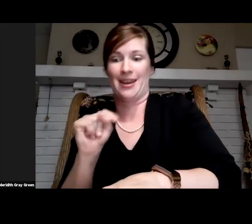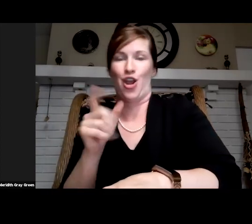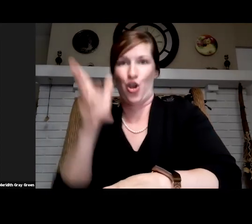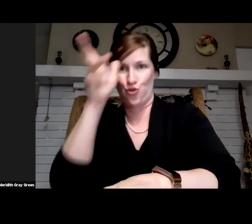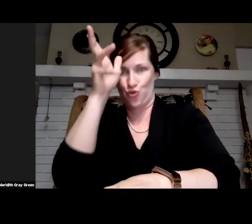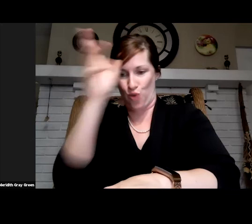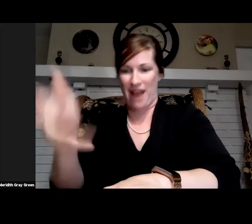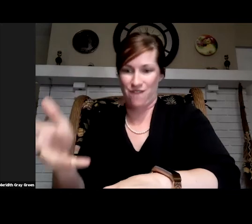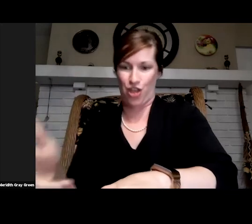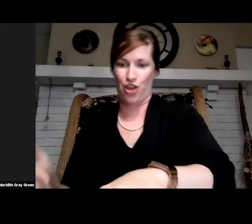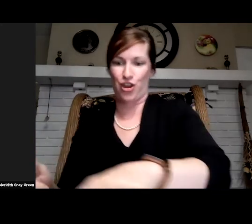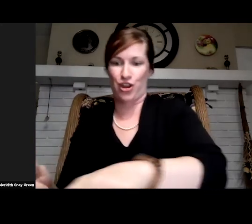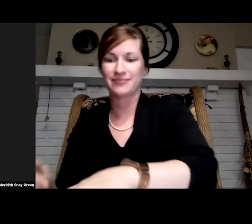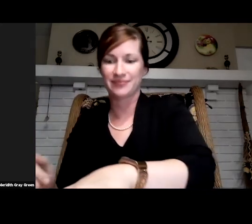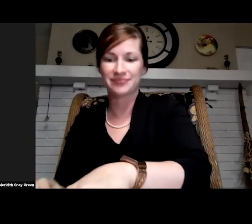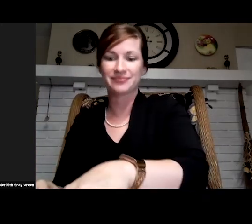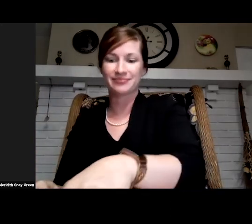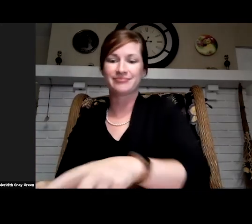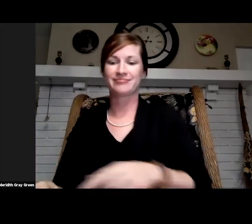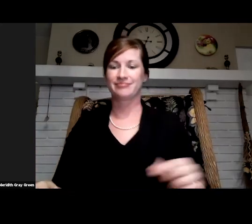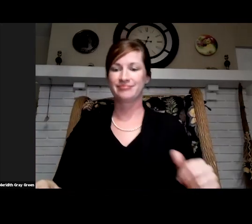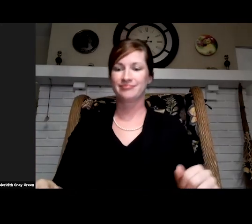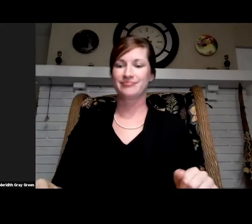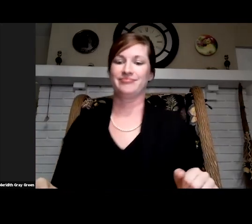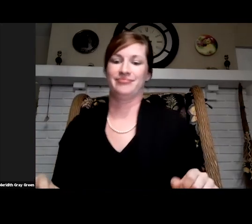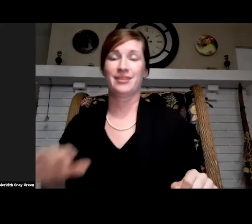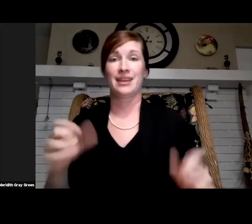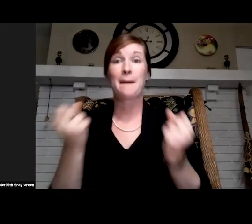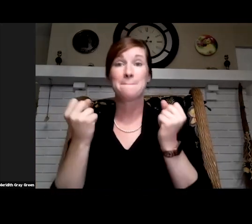And the swarm of magpies relates to his